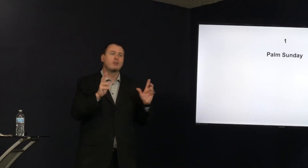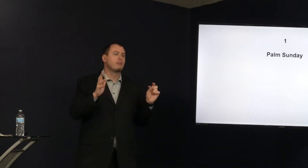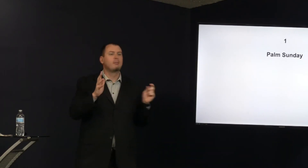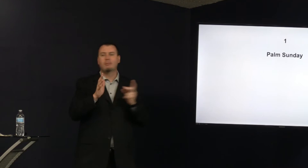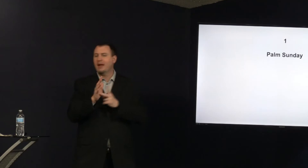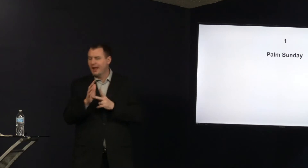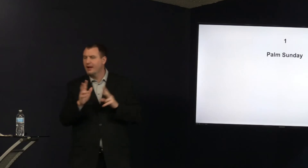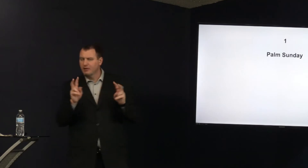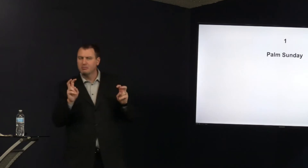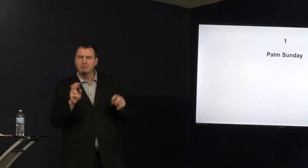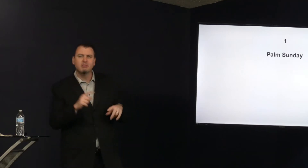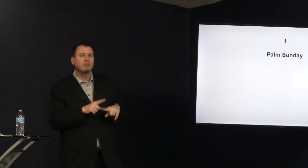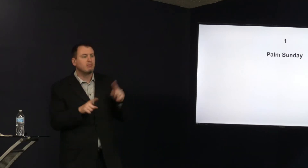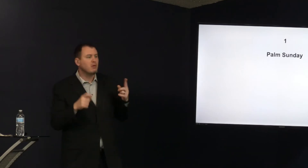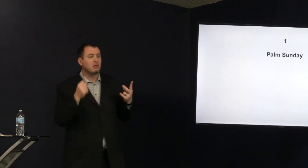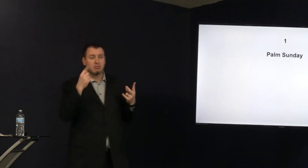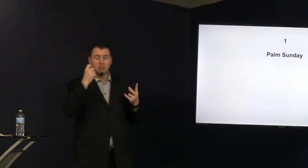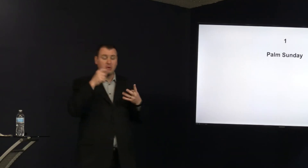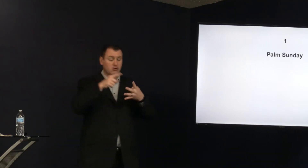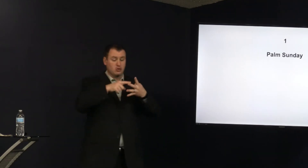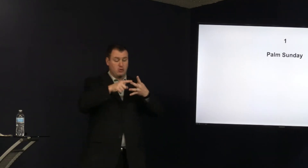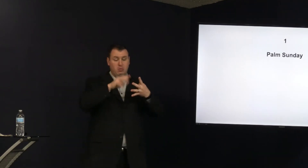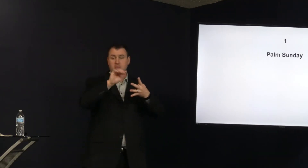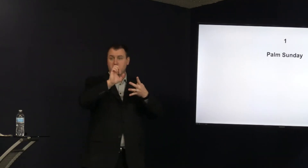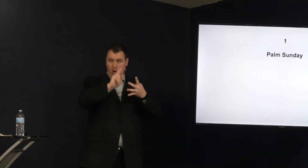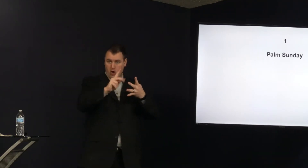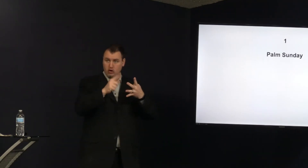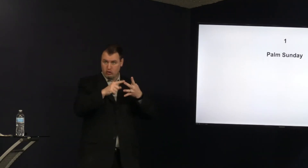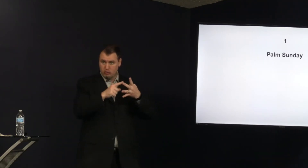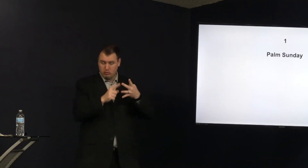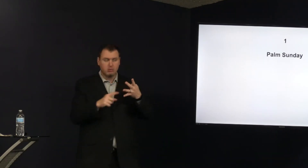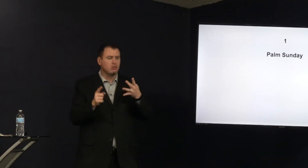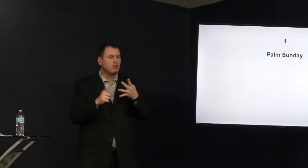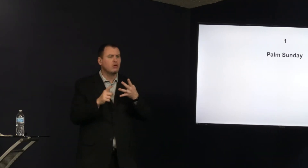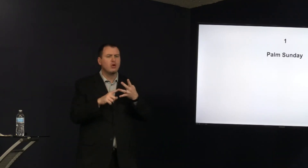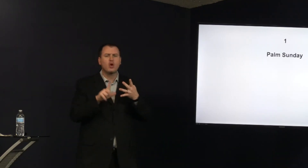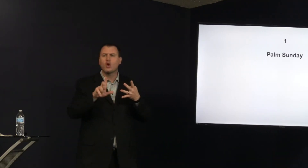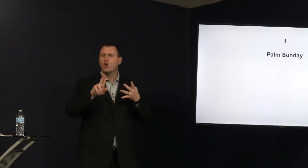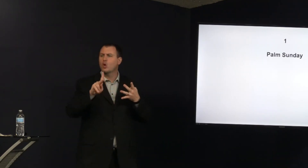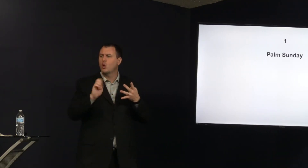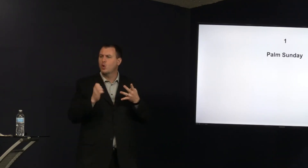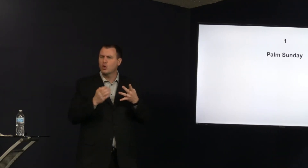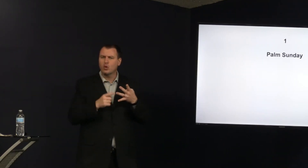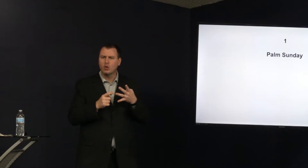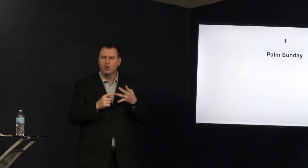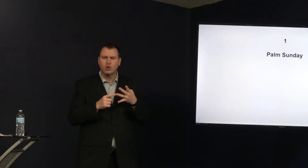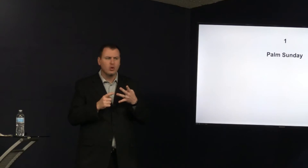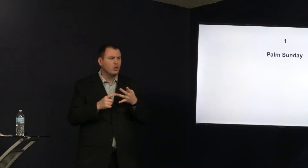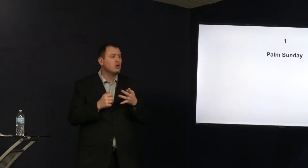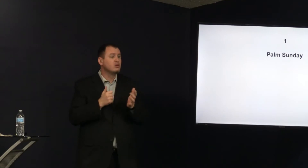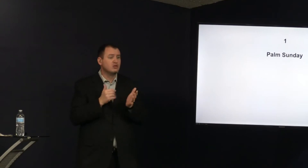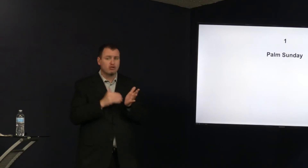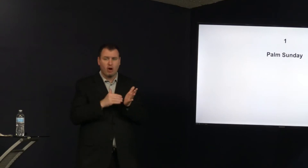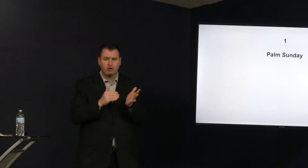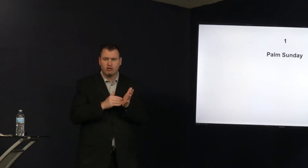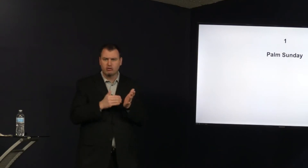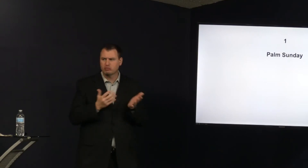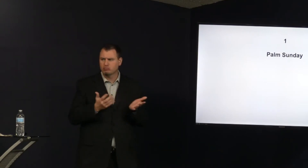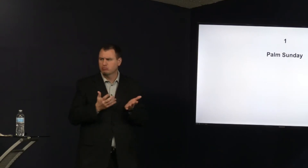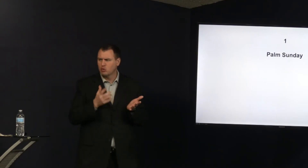ways, and then later reunited. And so that's a little bit about Mark. Now Luke.